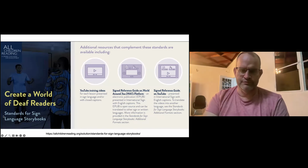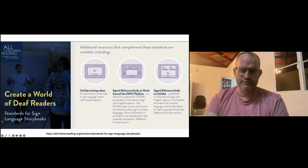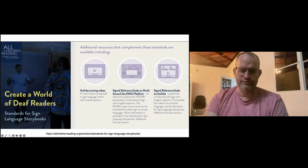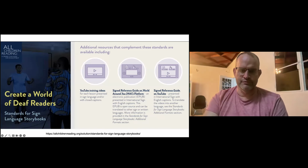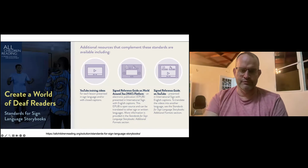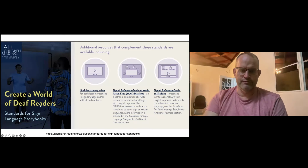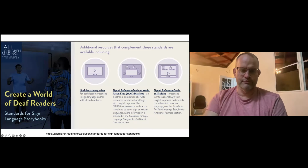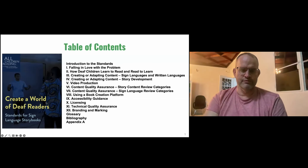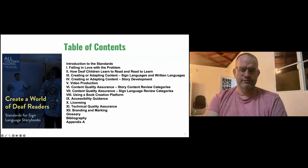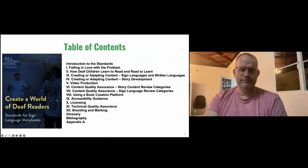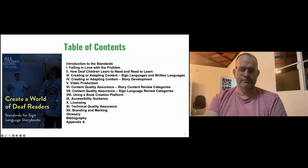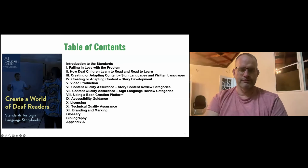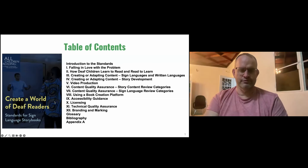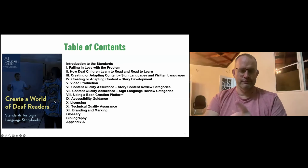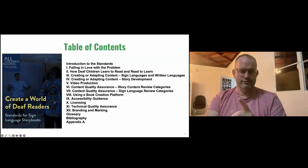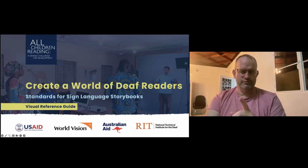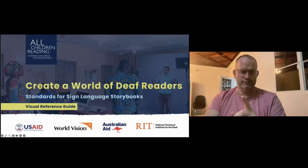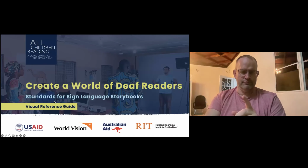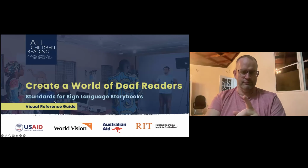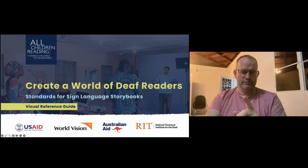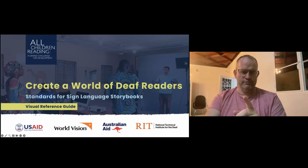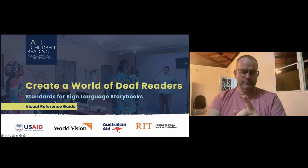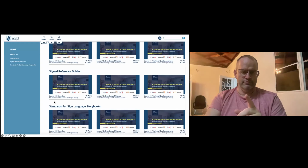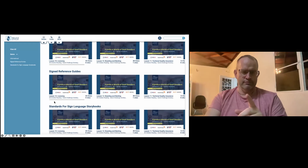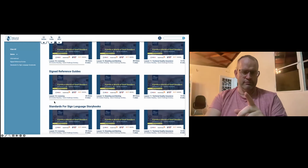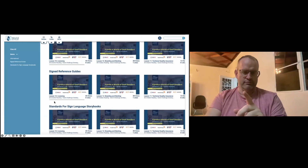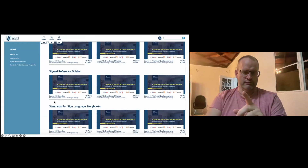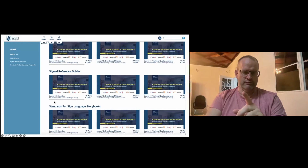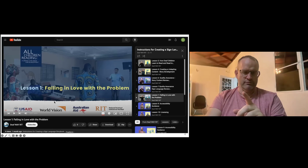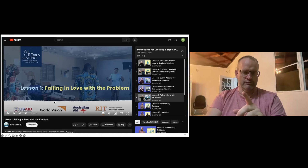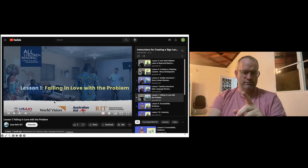use this link on the left to access our training videos on YouTube.